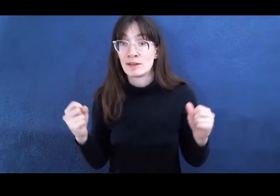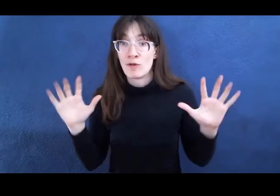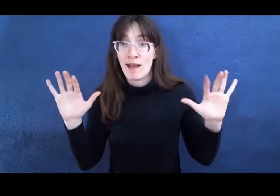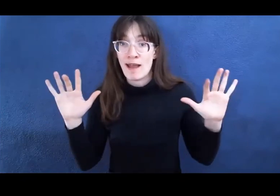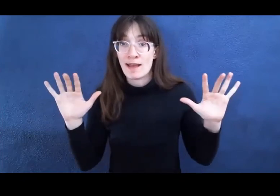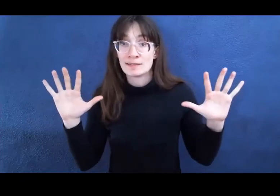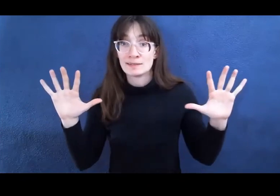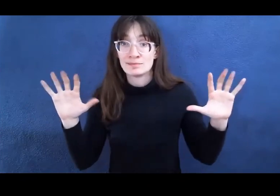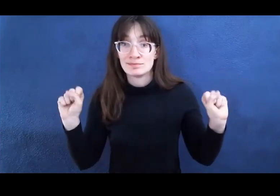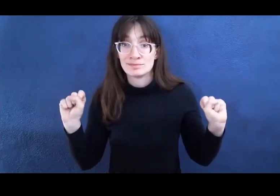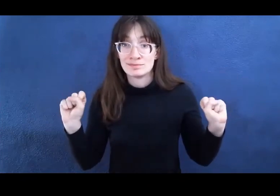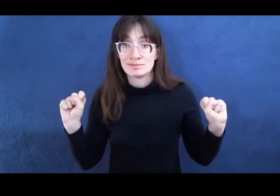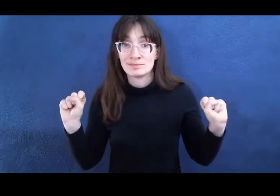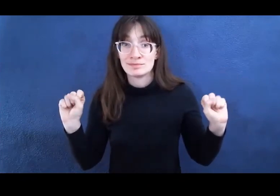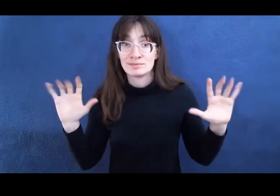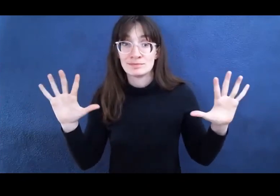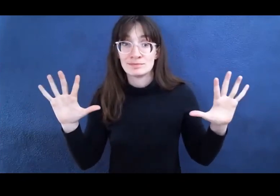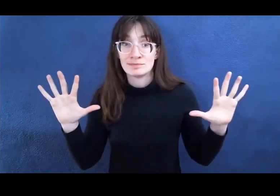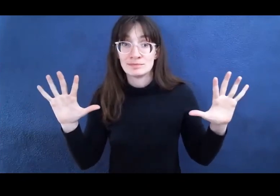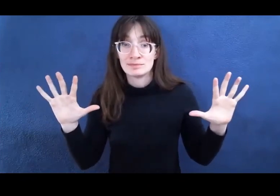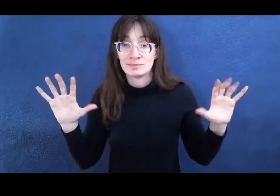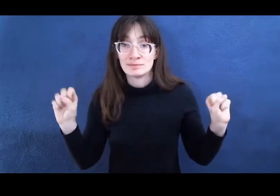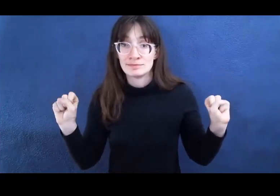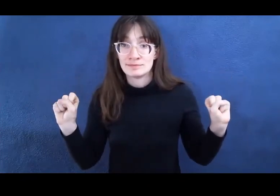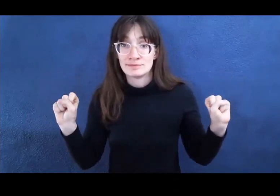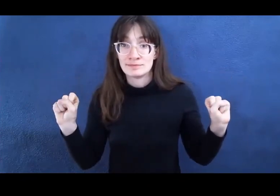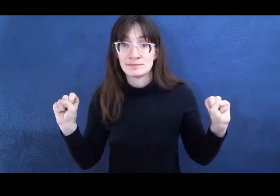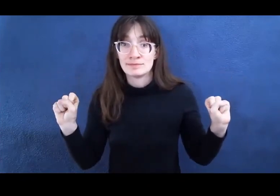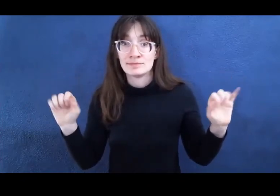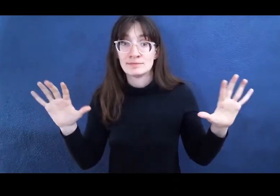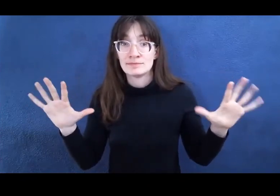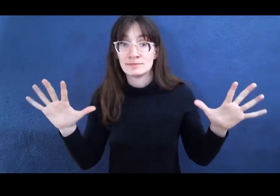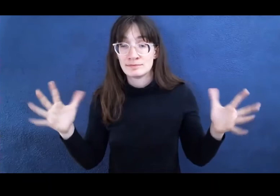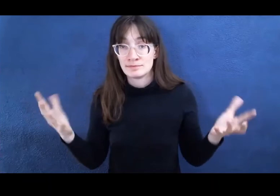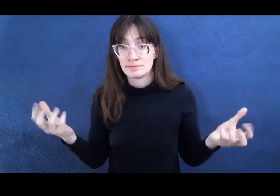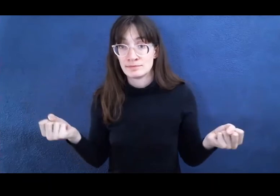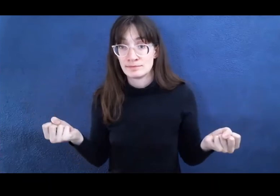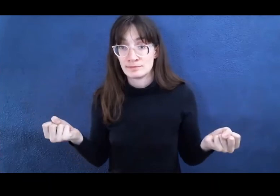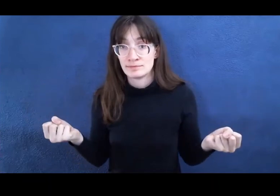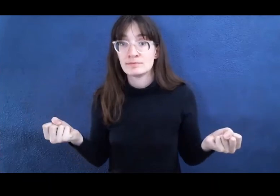maybe you wanted to open and close your hands during rest.